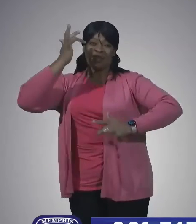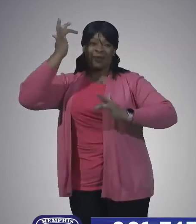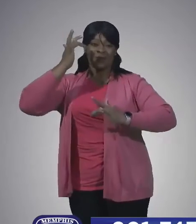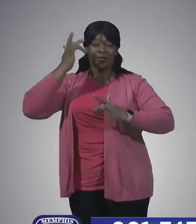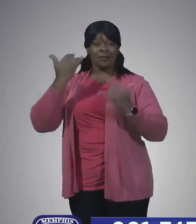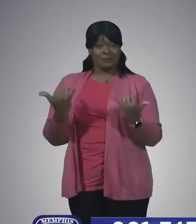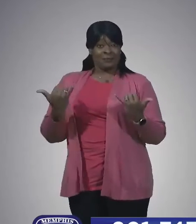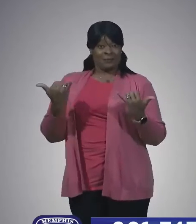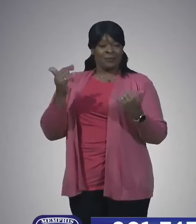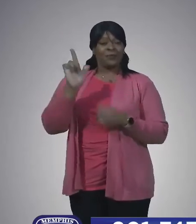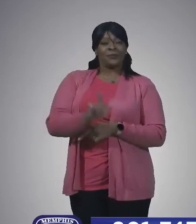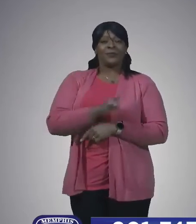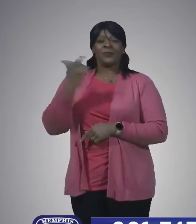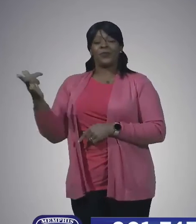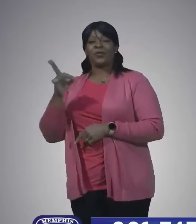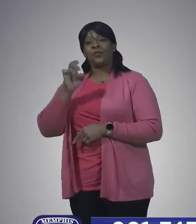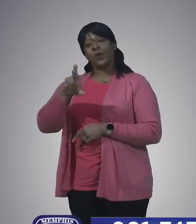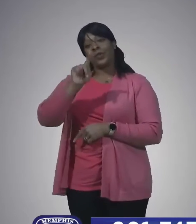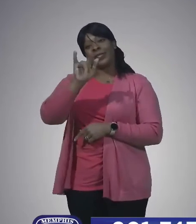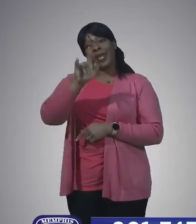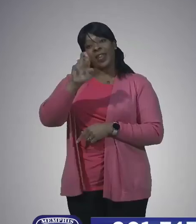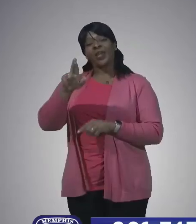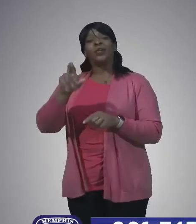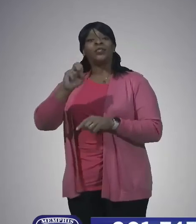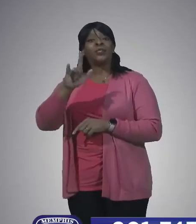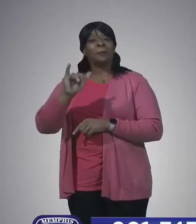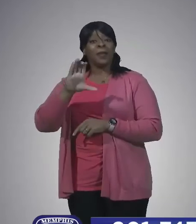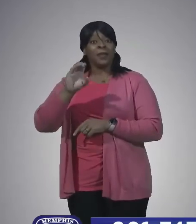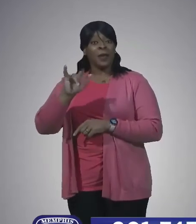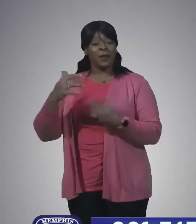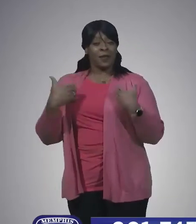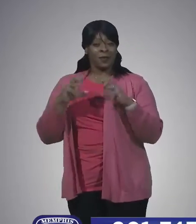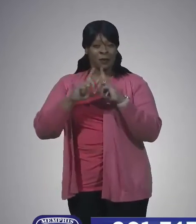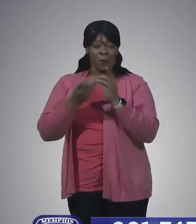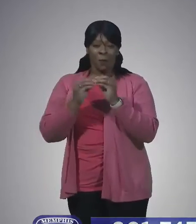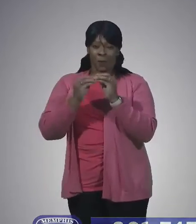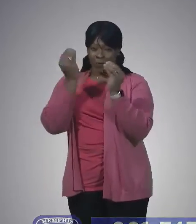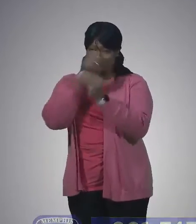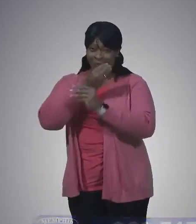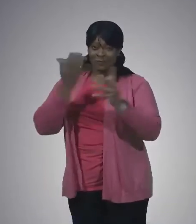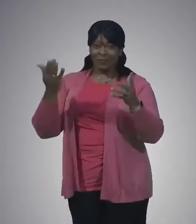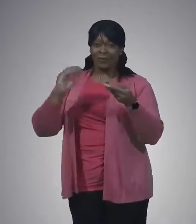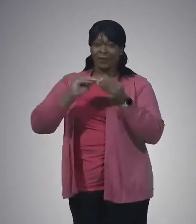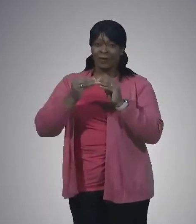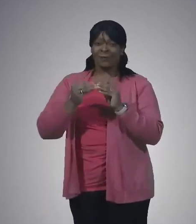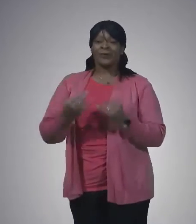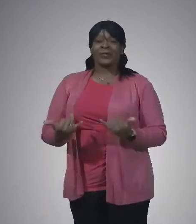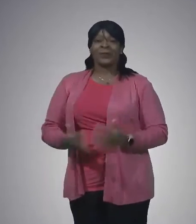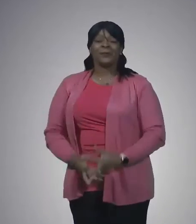At this time, I'll bring up Dr. Taylor from the Shelby County Health Department for a little bit deeper dive into the data.